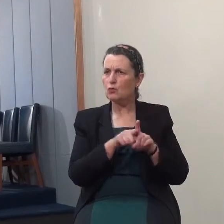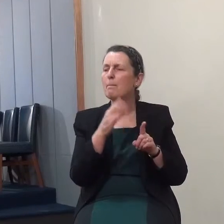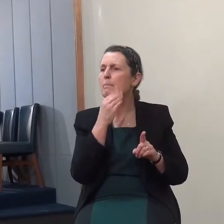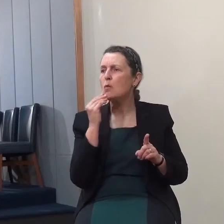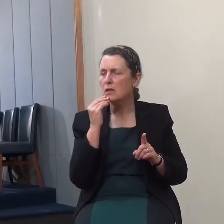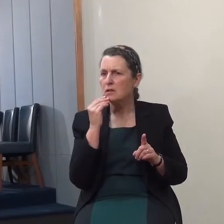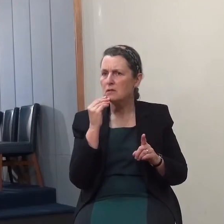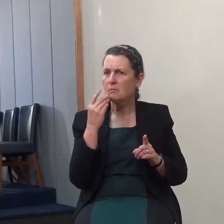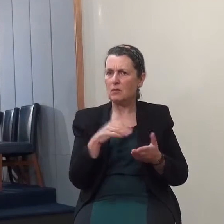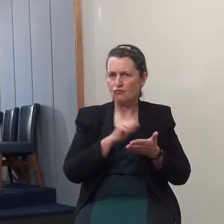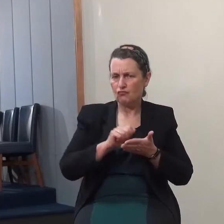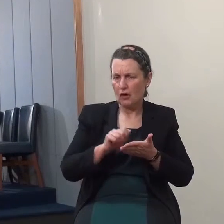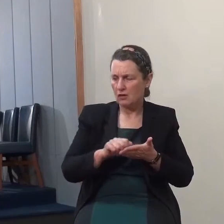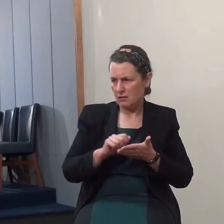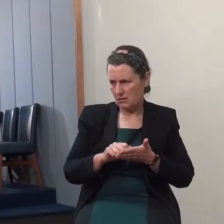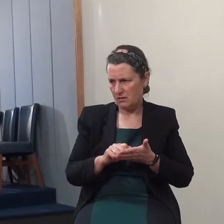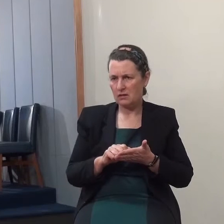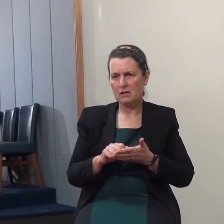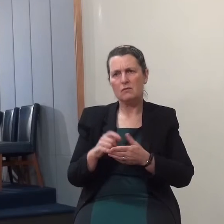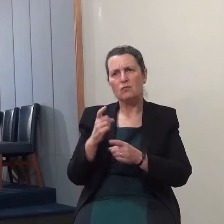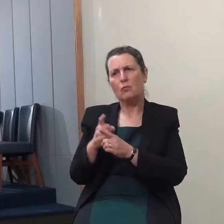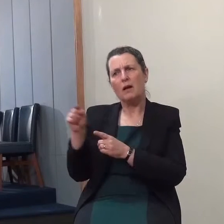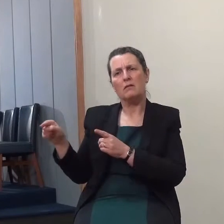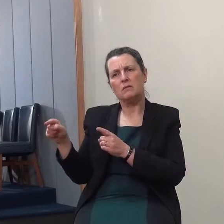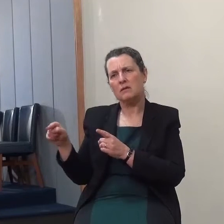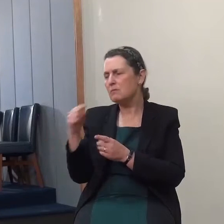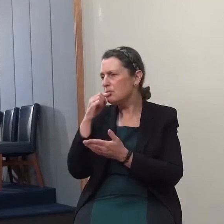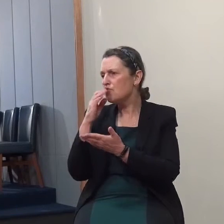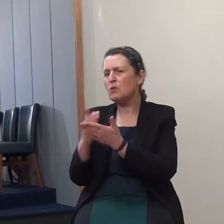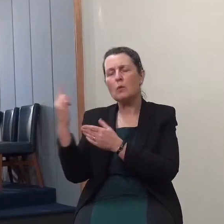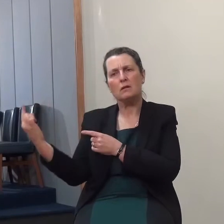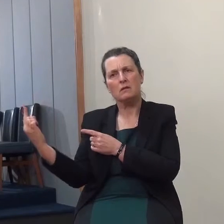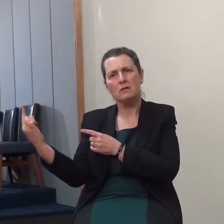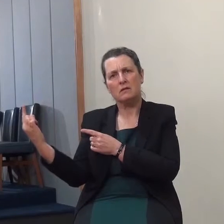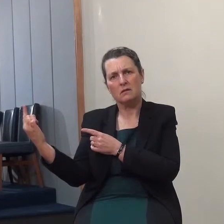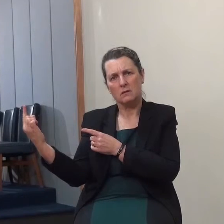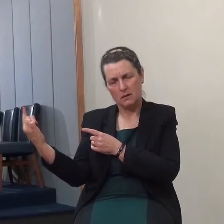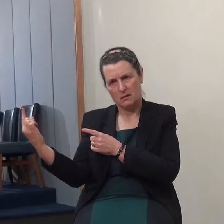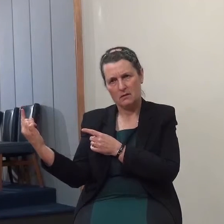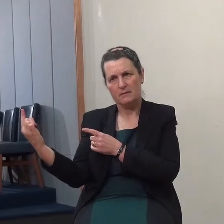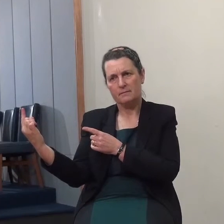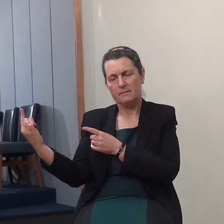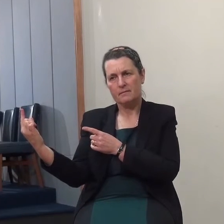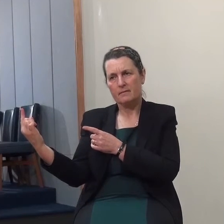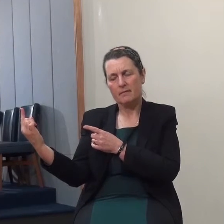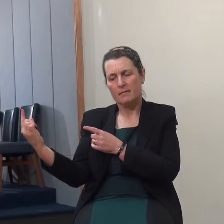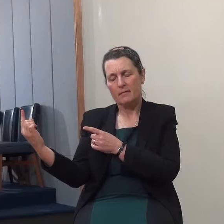like unto himself, but he indicated in his language that he would be the promised descendant